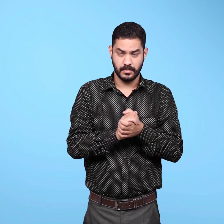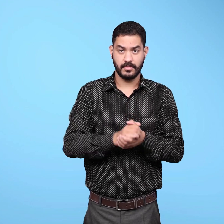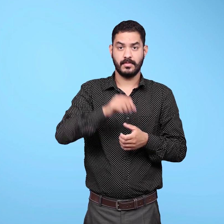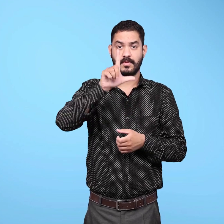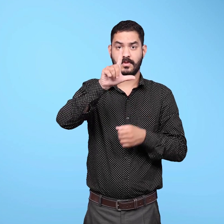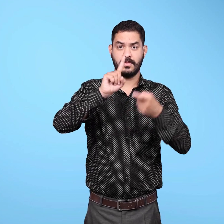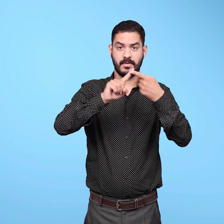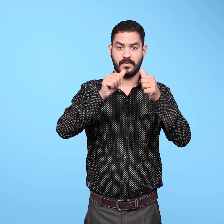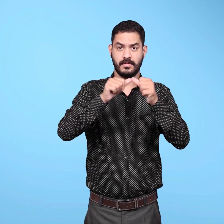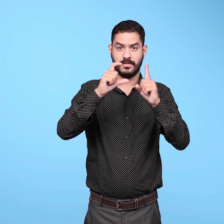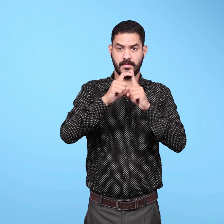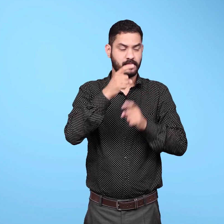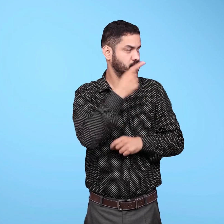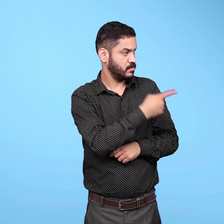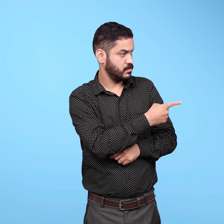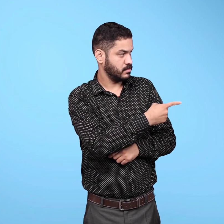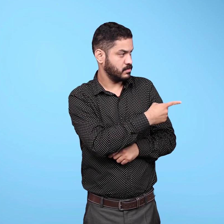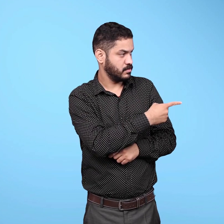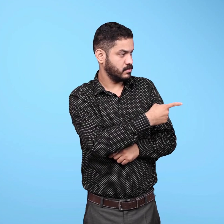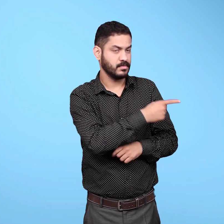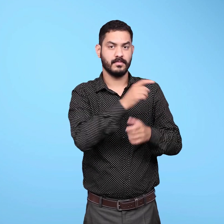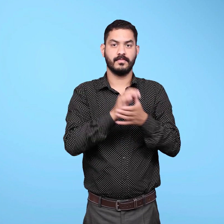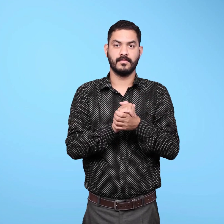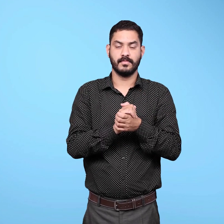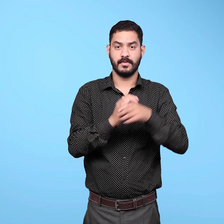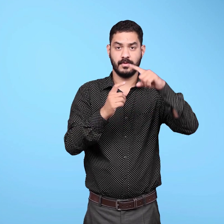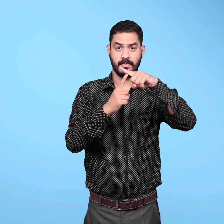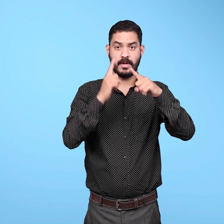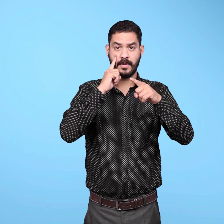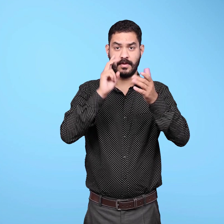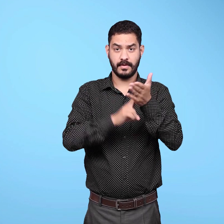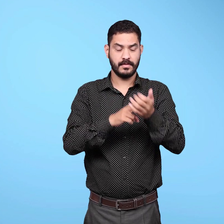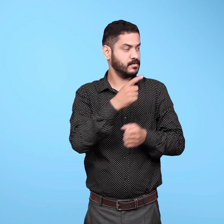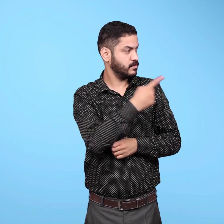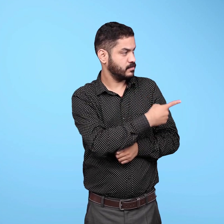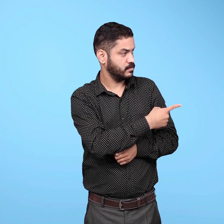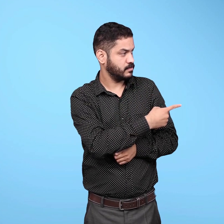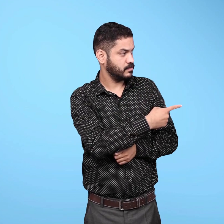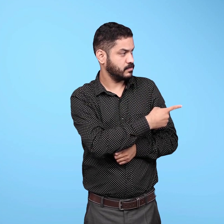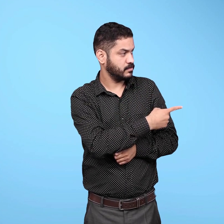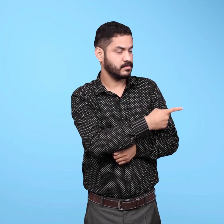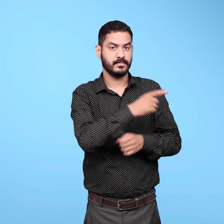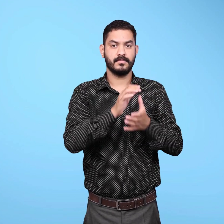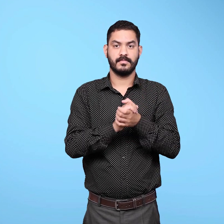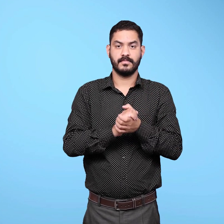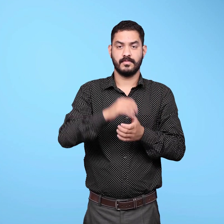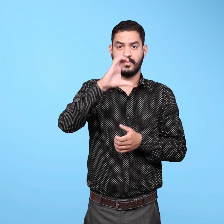coral, topaz, cloth, gold, and silver coins.